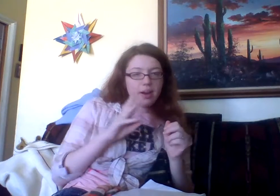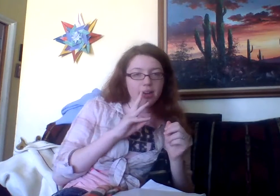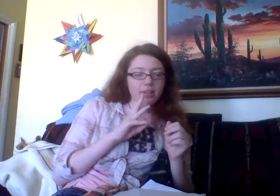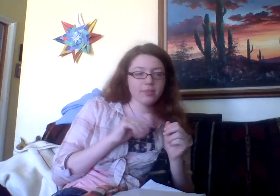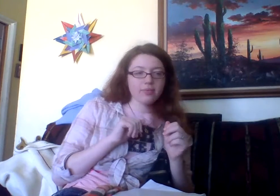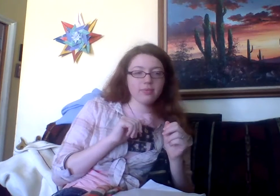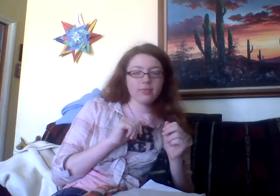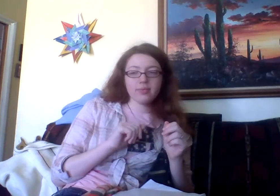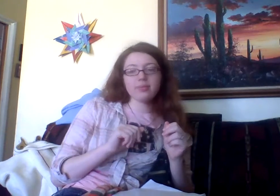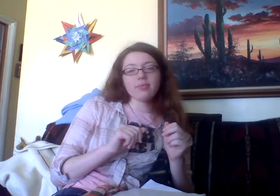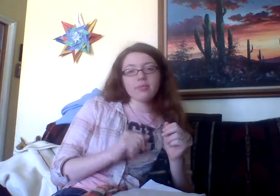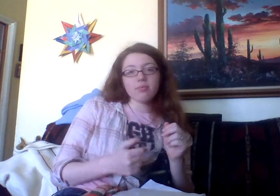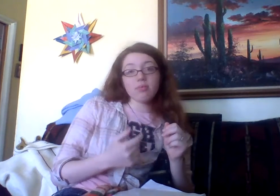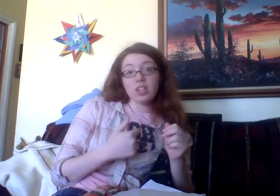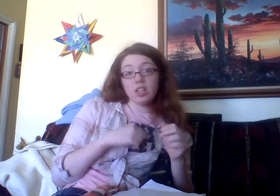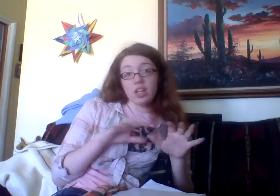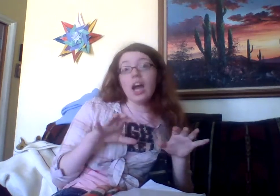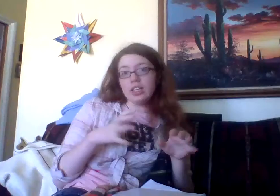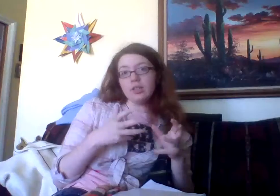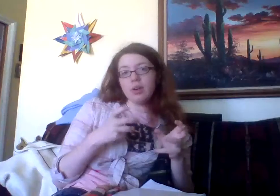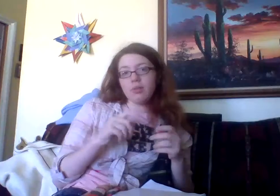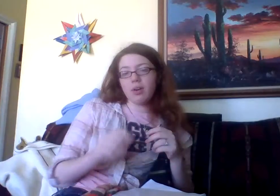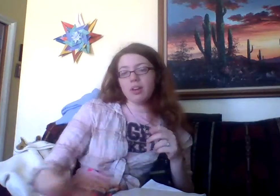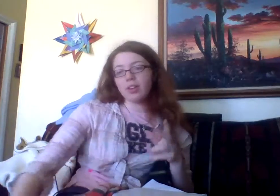water. I do want water though.